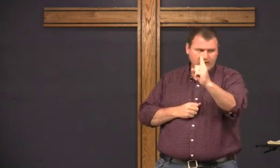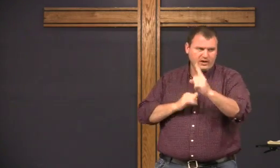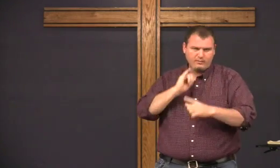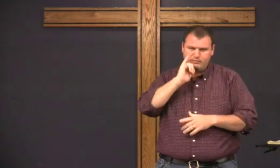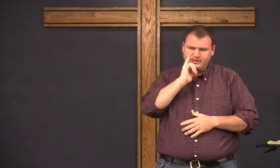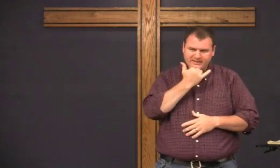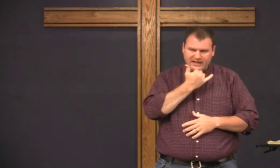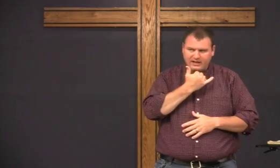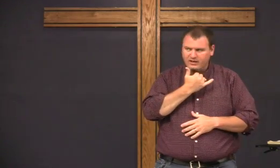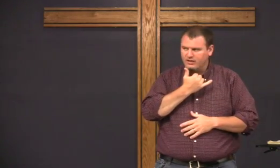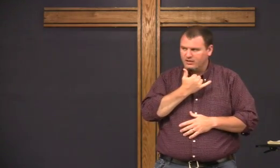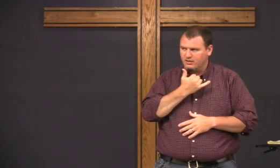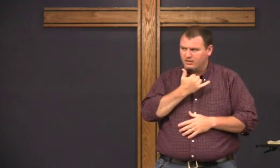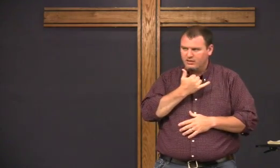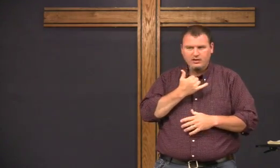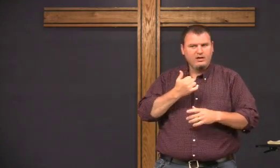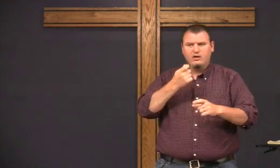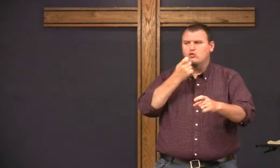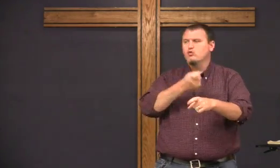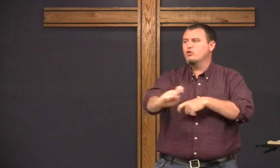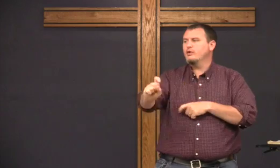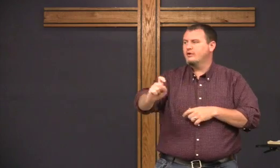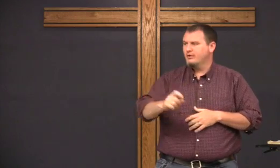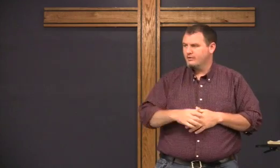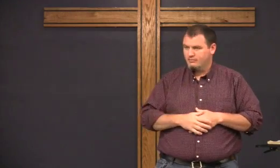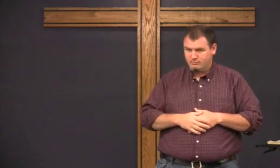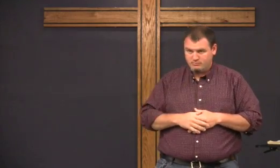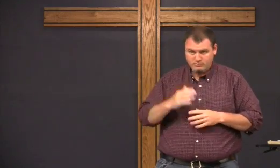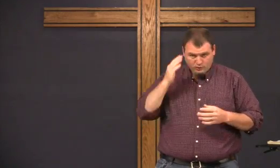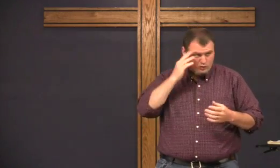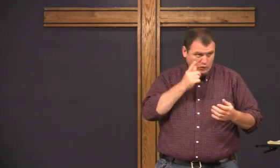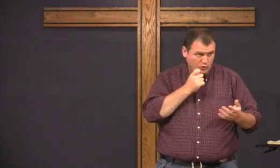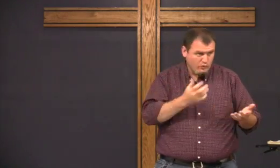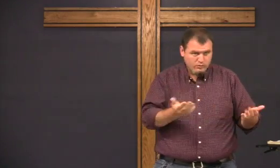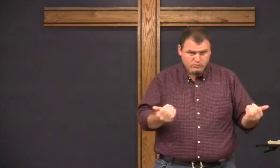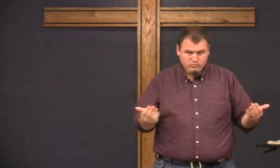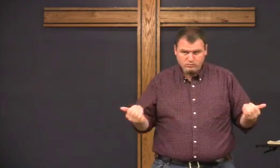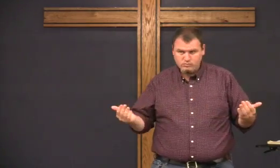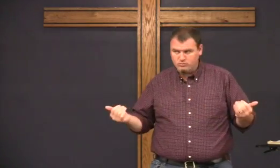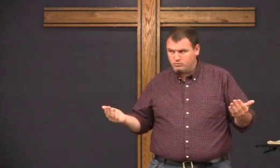one mistake, ruined. You know who?